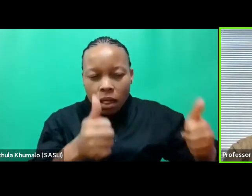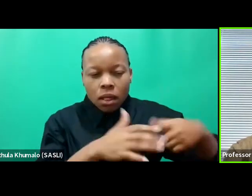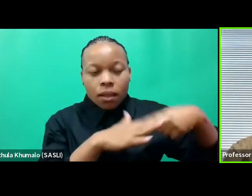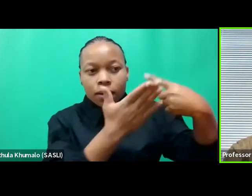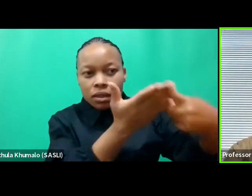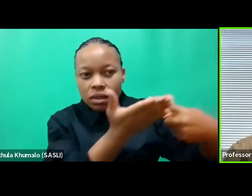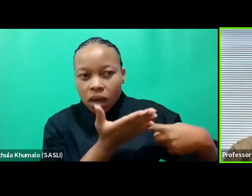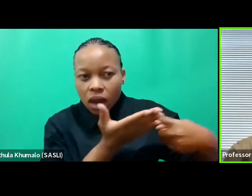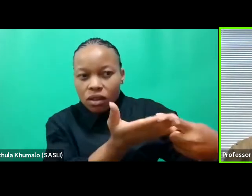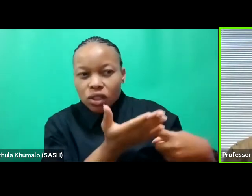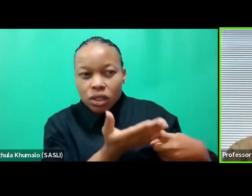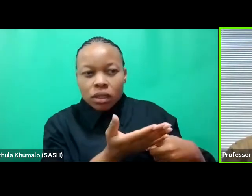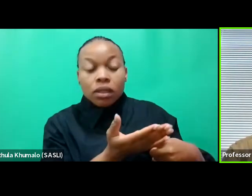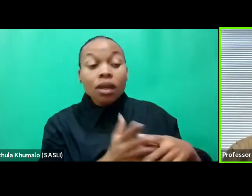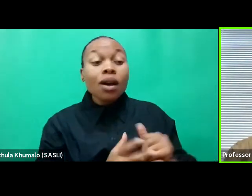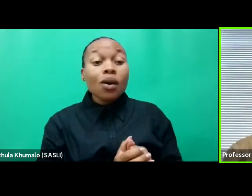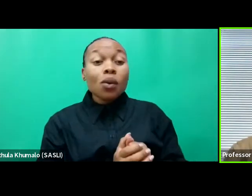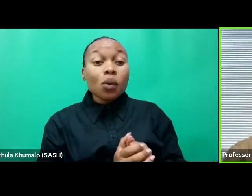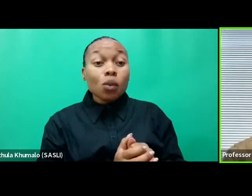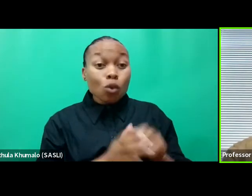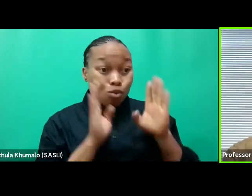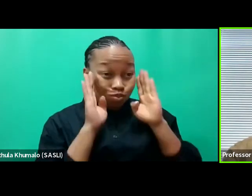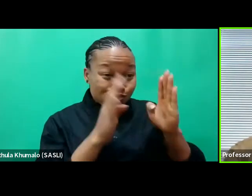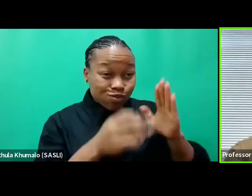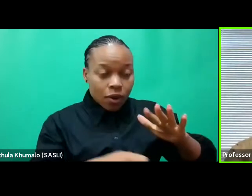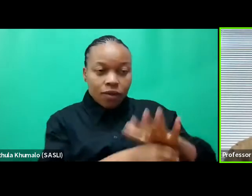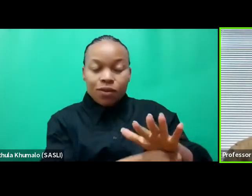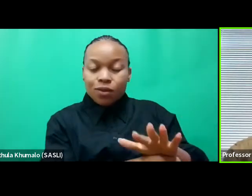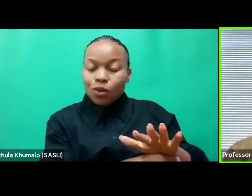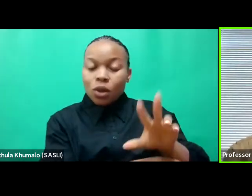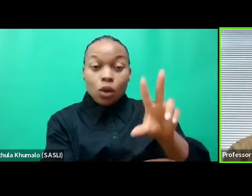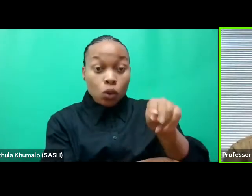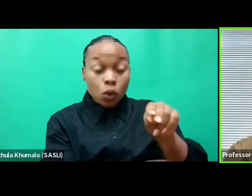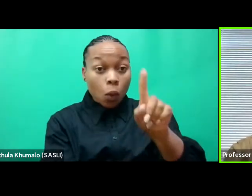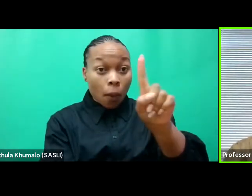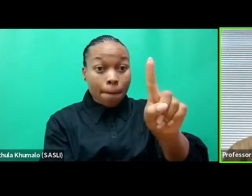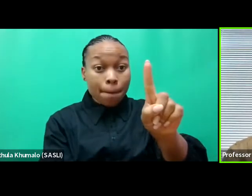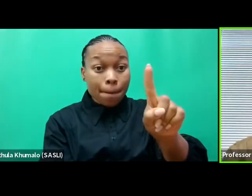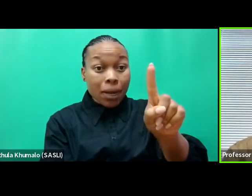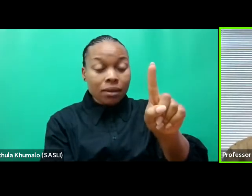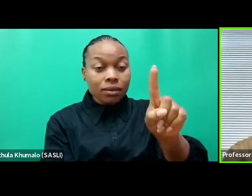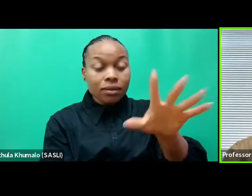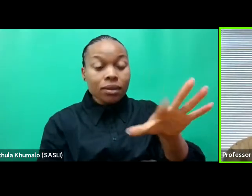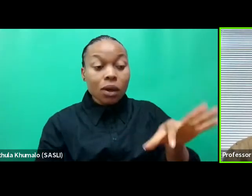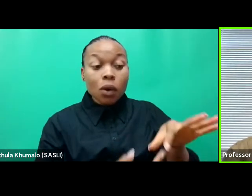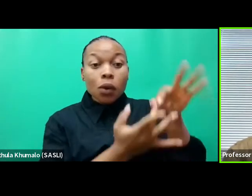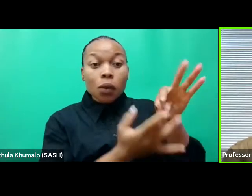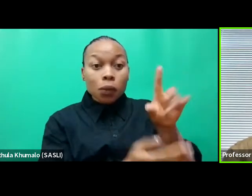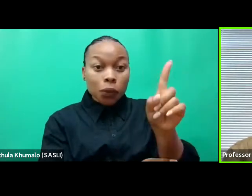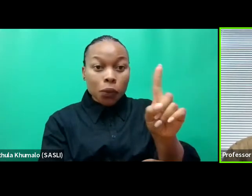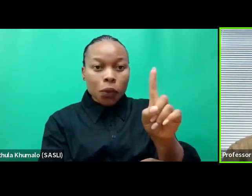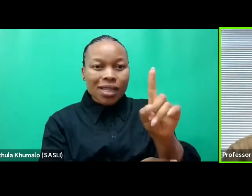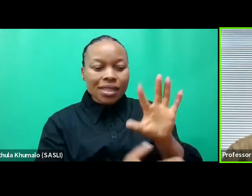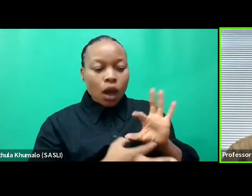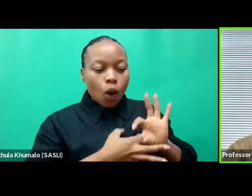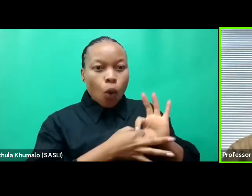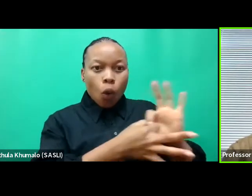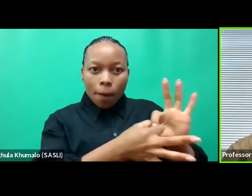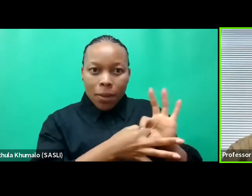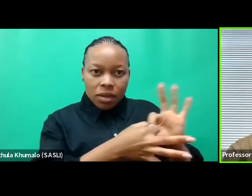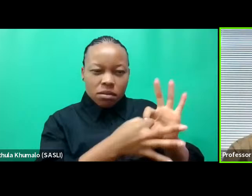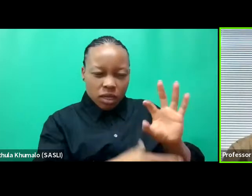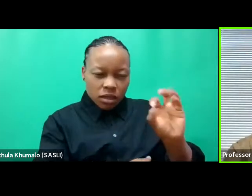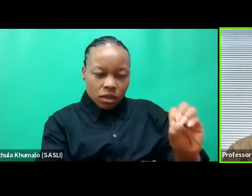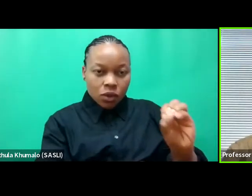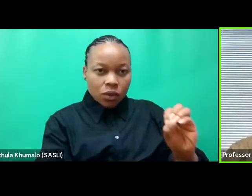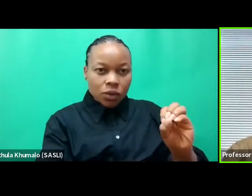and energy. And that's what we need in our country. We need the energy of people